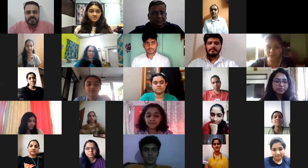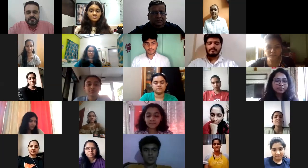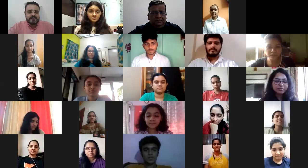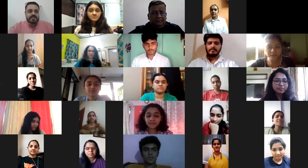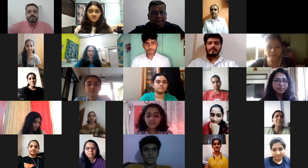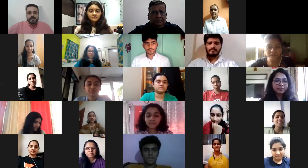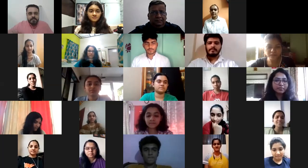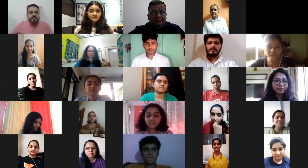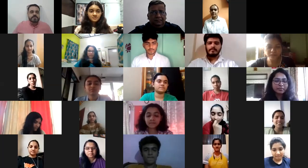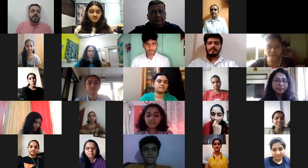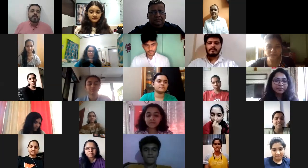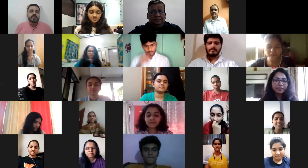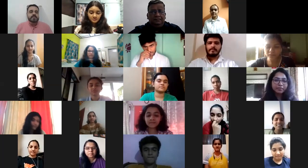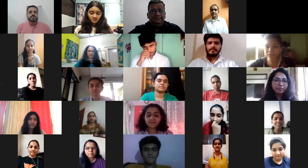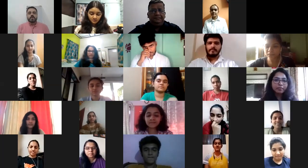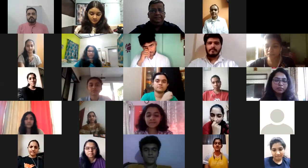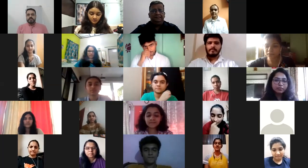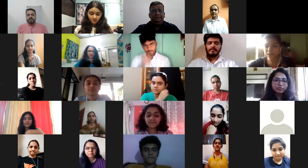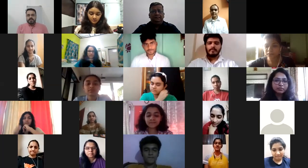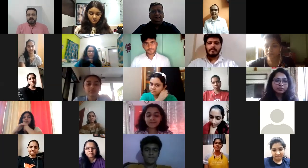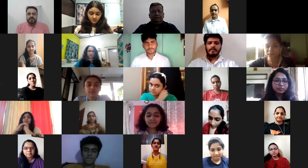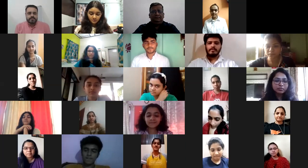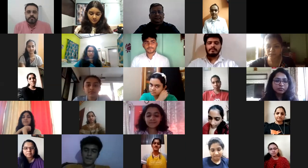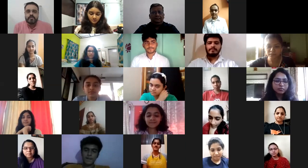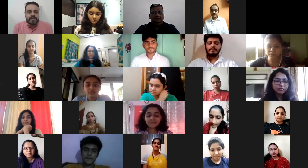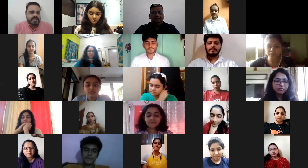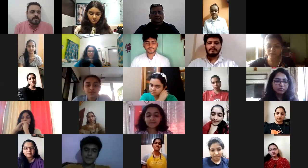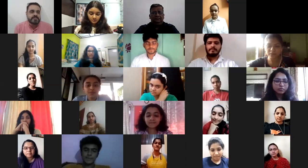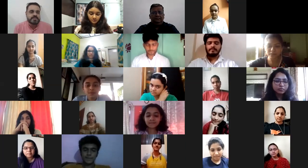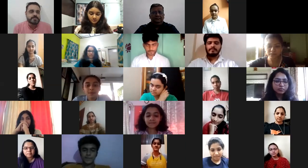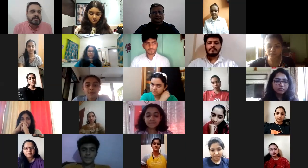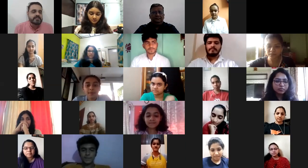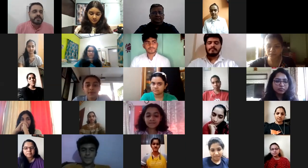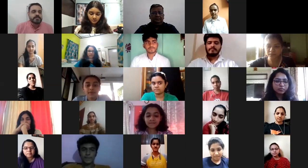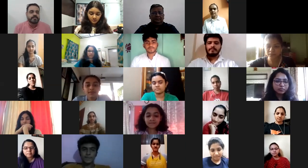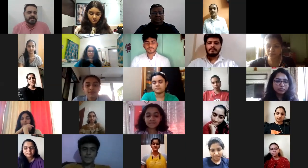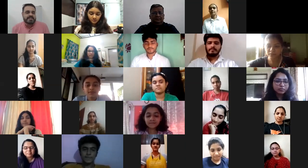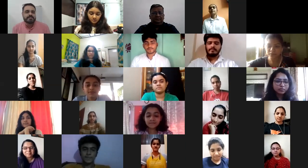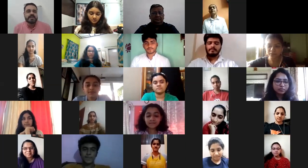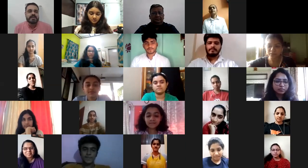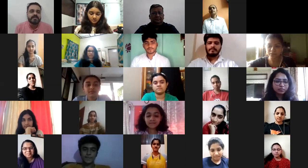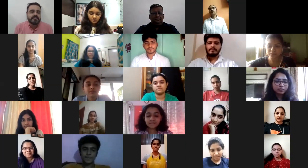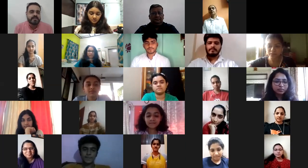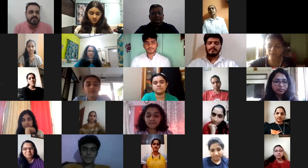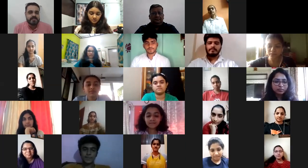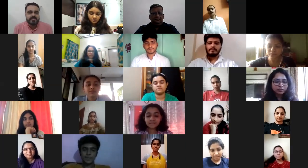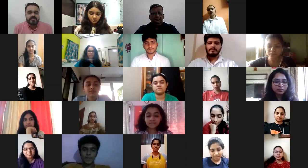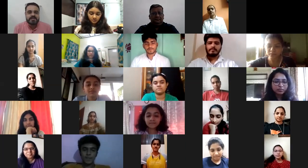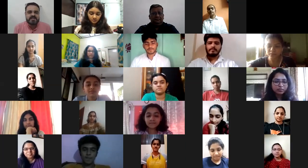isn't it? So all in all, so what we as professionals believe that disability is only